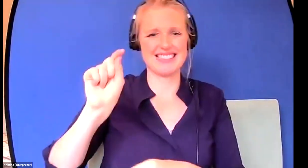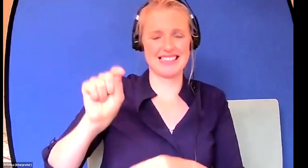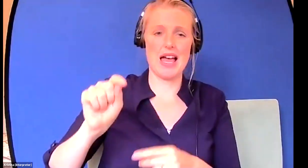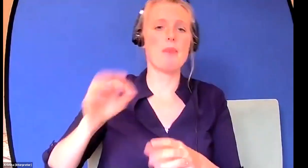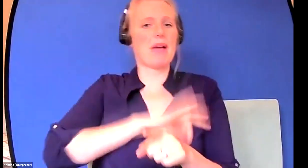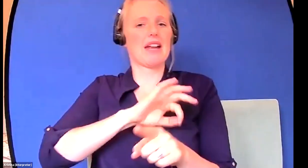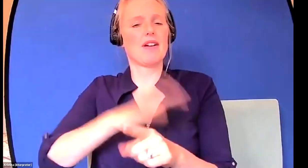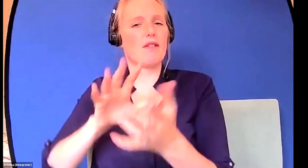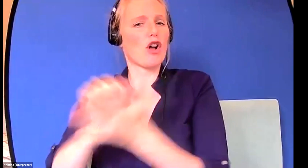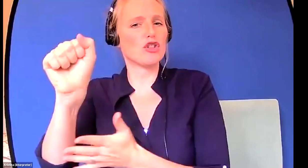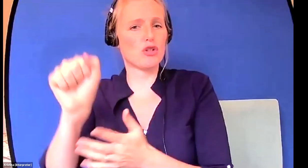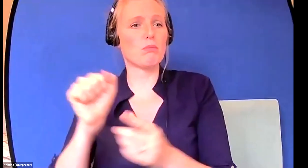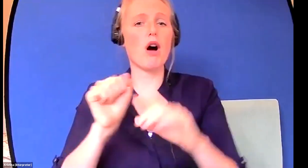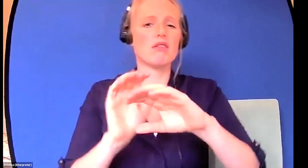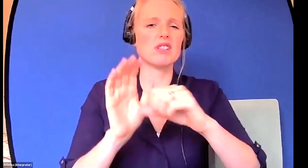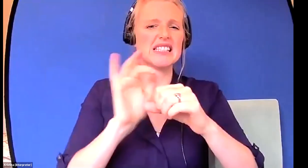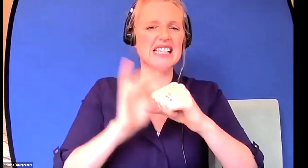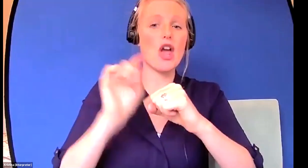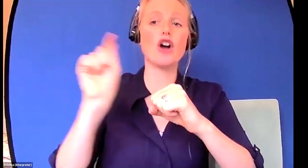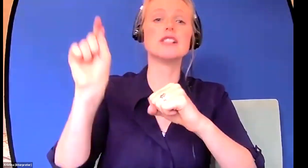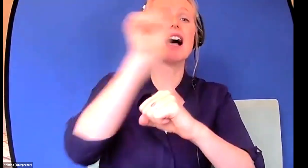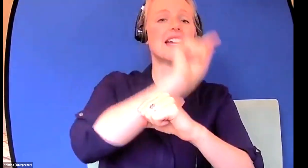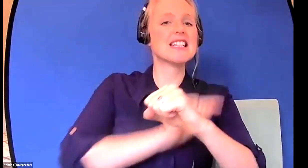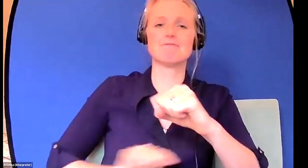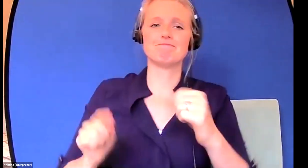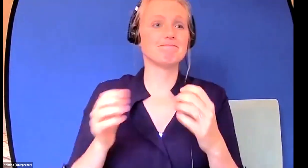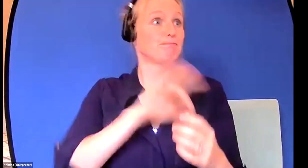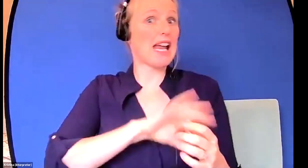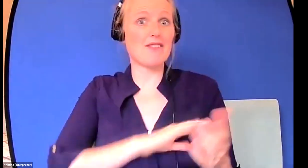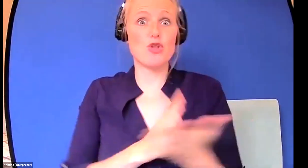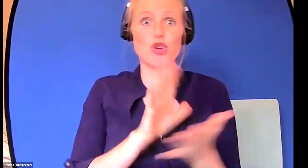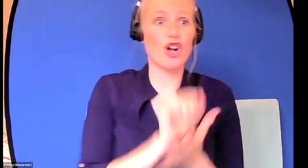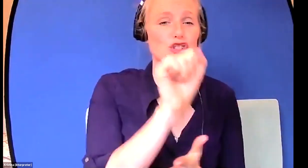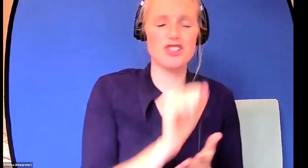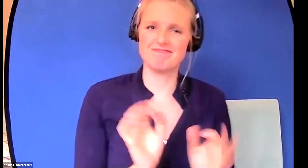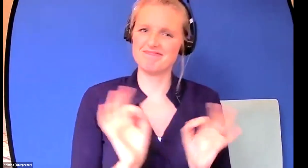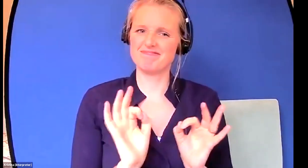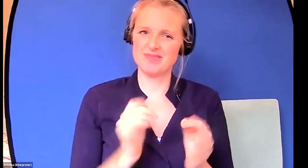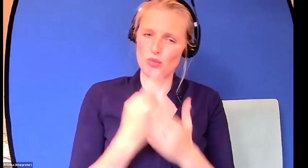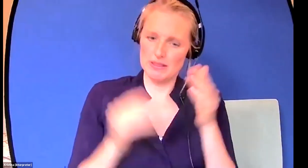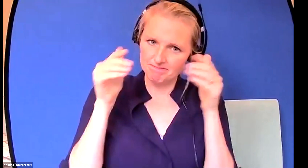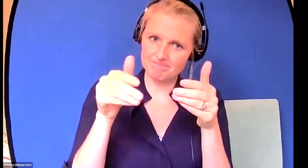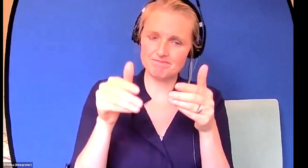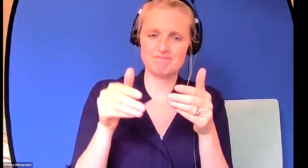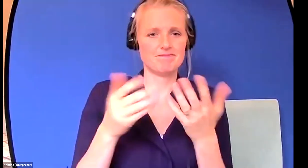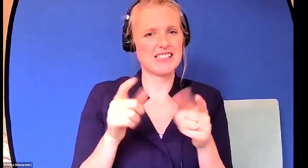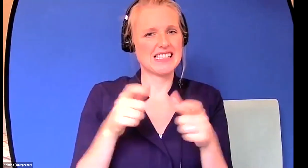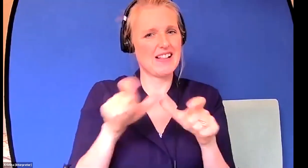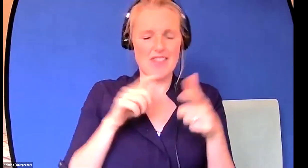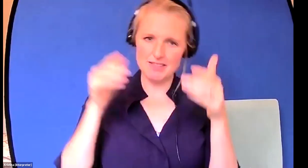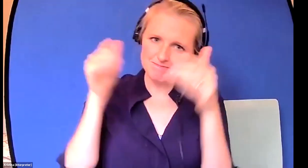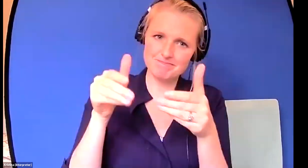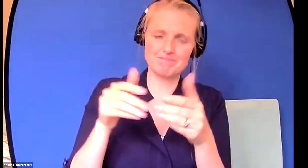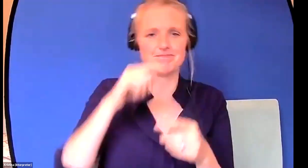the suburbs, if you like. So the extent to which existing or residual or resident populations of